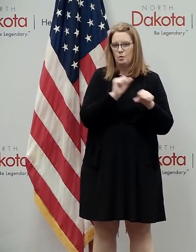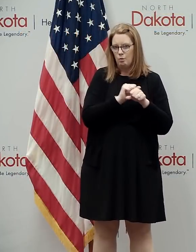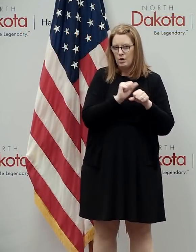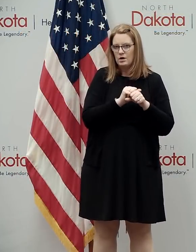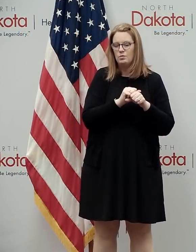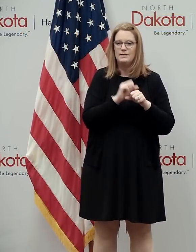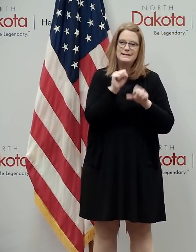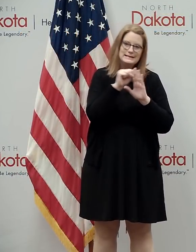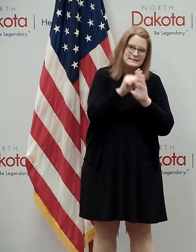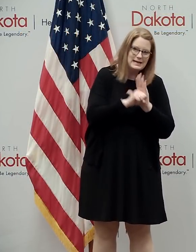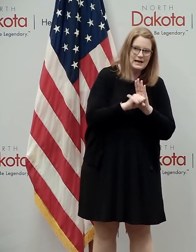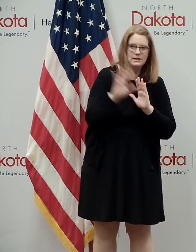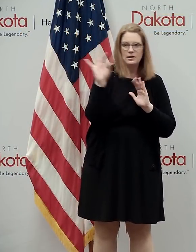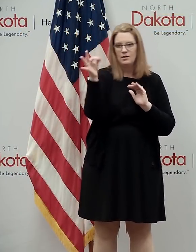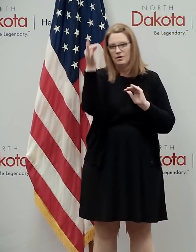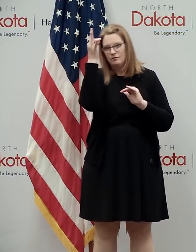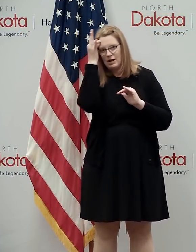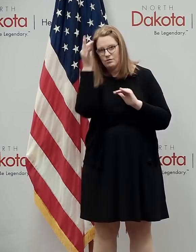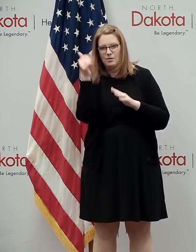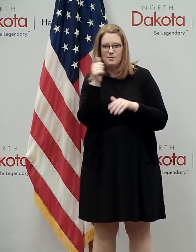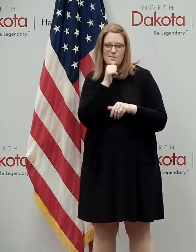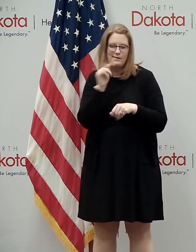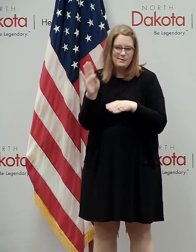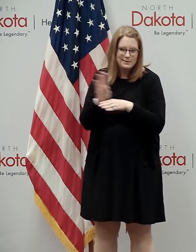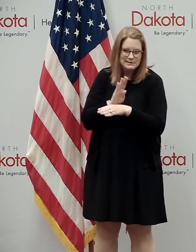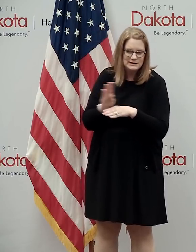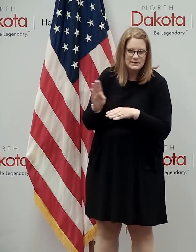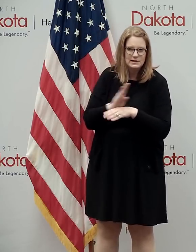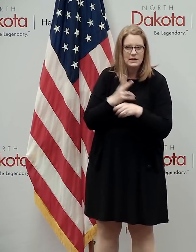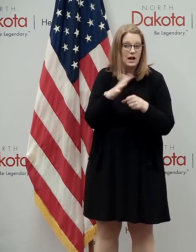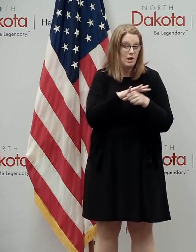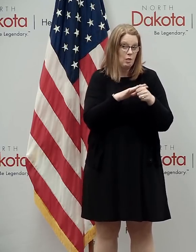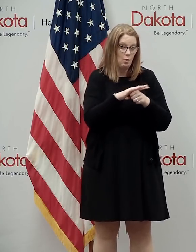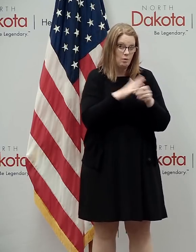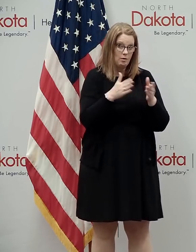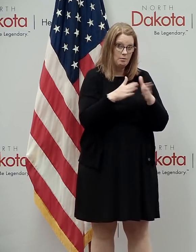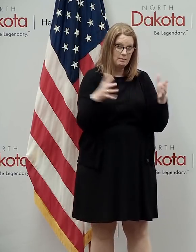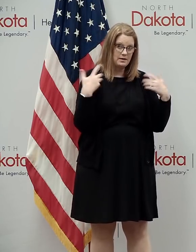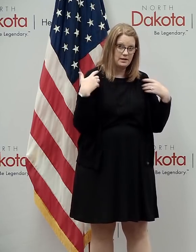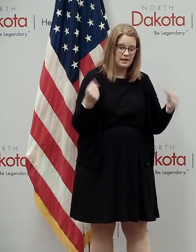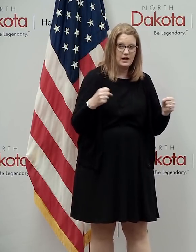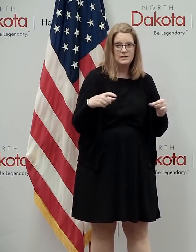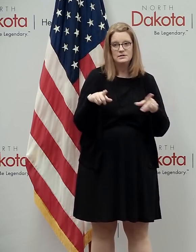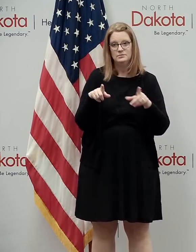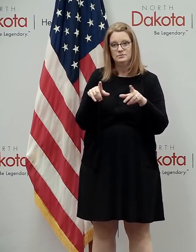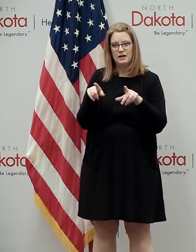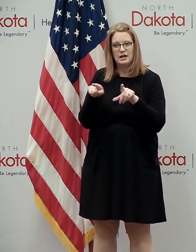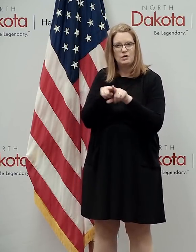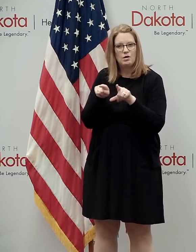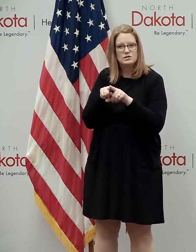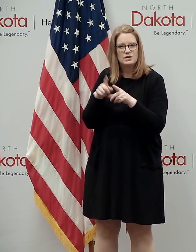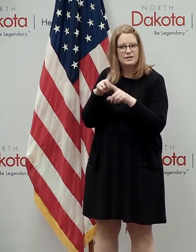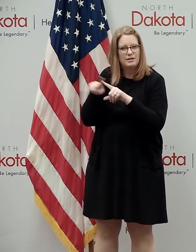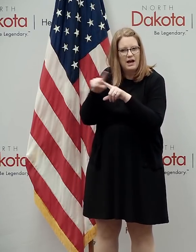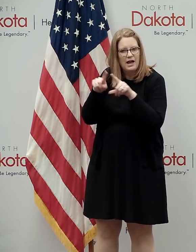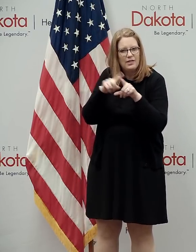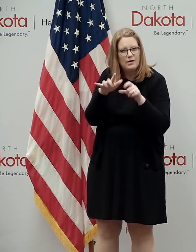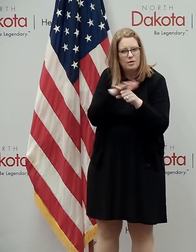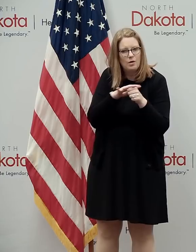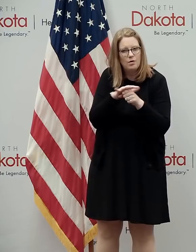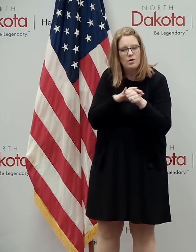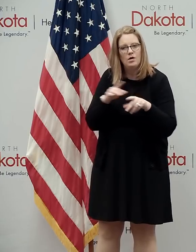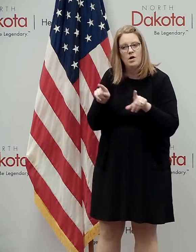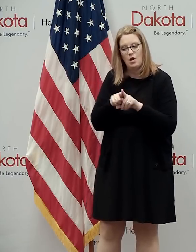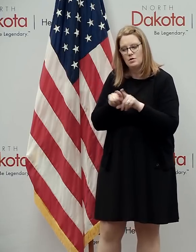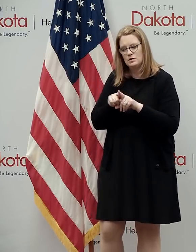state, the federal, the private providers, and local public health and local political subdivisions through the Red River